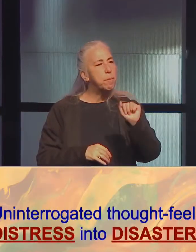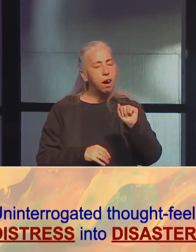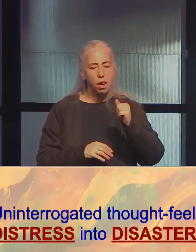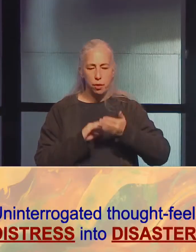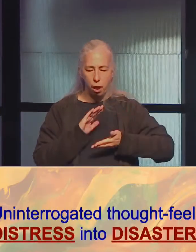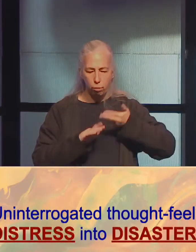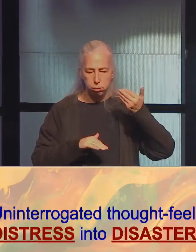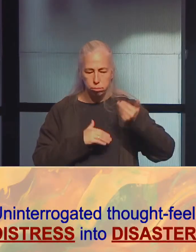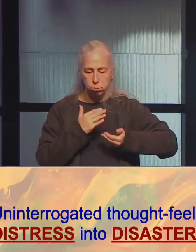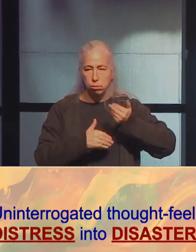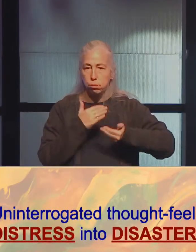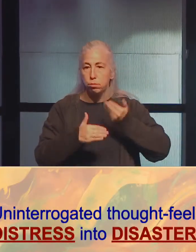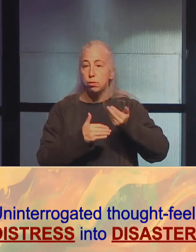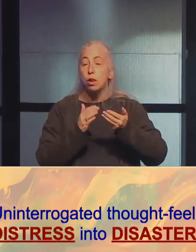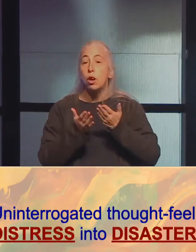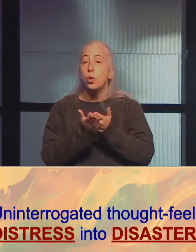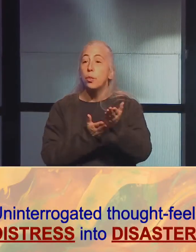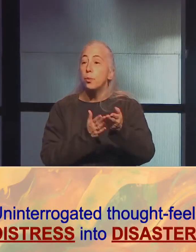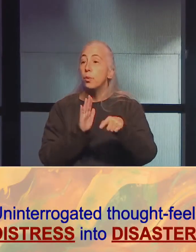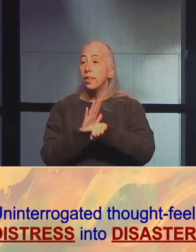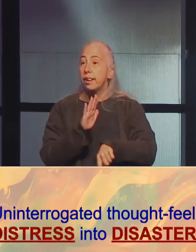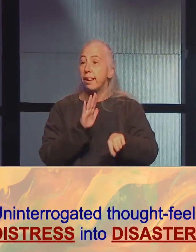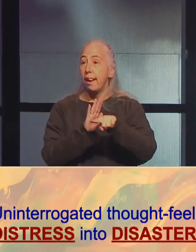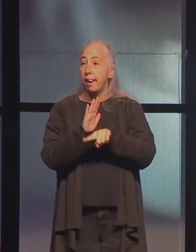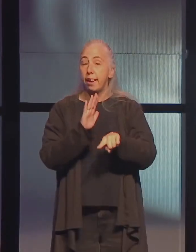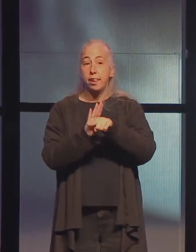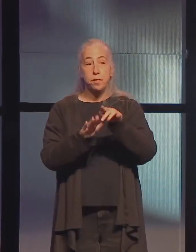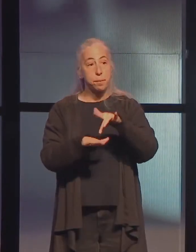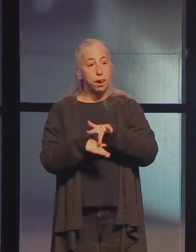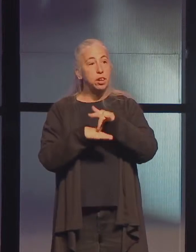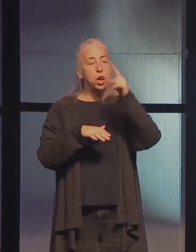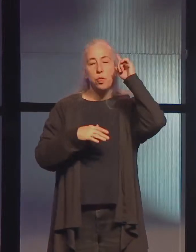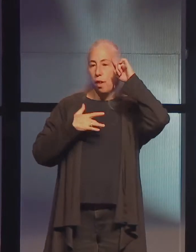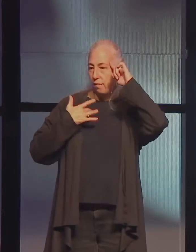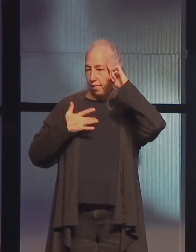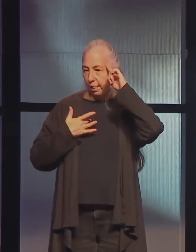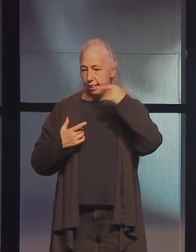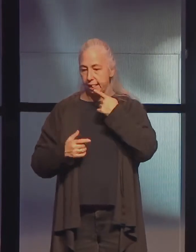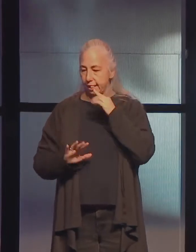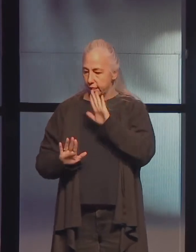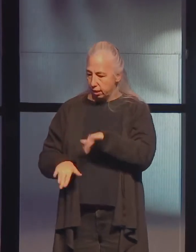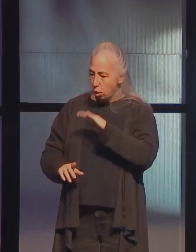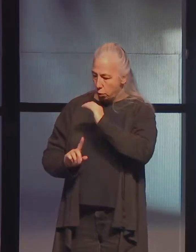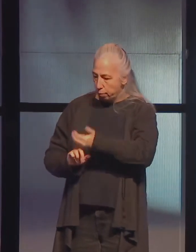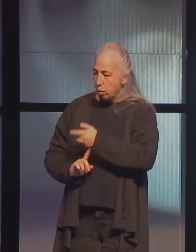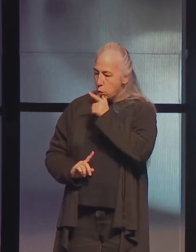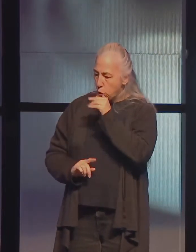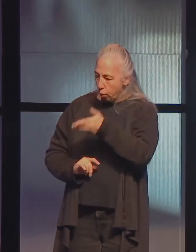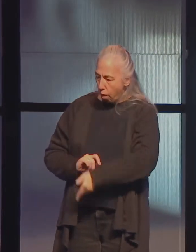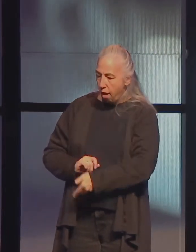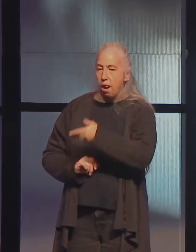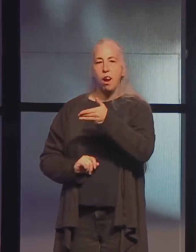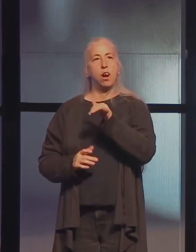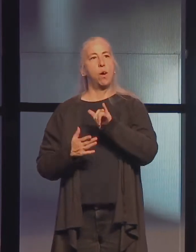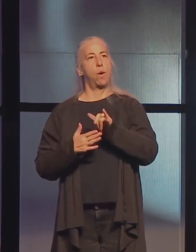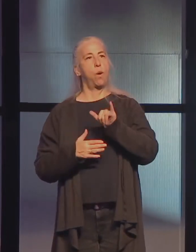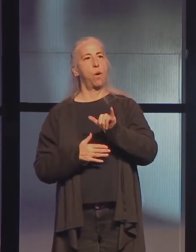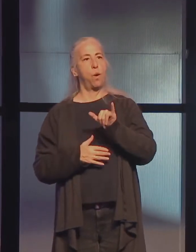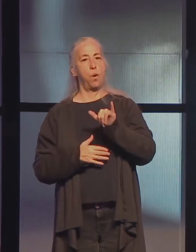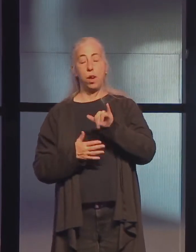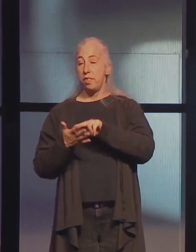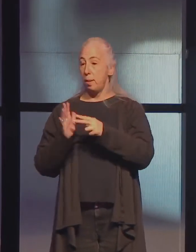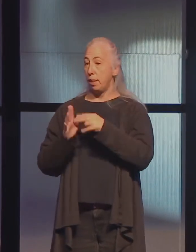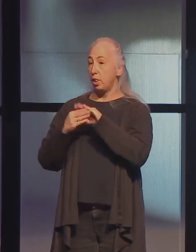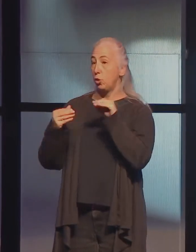it's all filled by that negative bias. And so the thought feeling whispers, this is who you are. And the schema says, if that's who you are, this is how the story